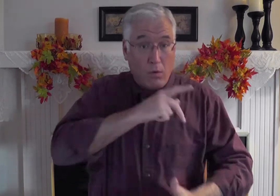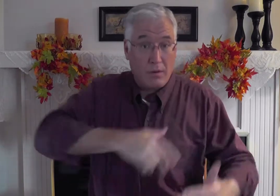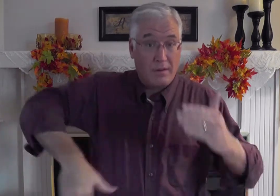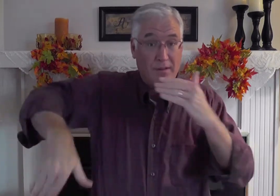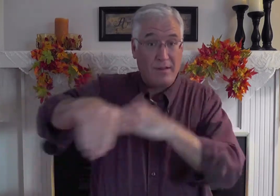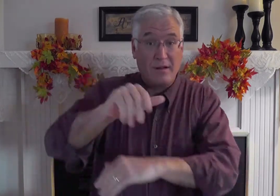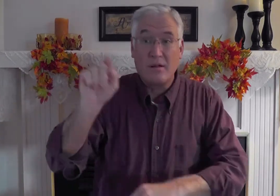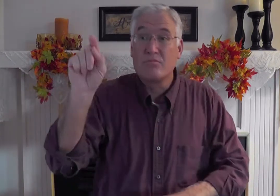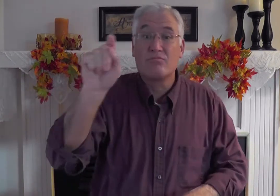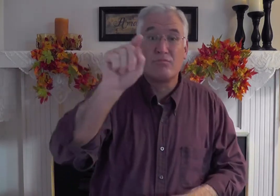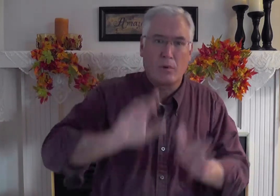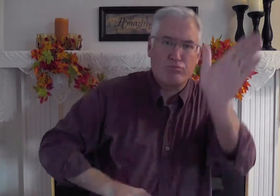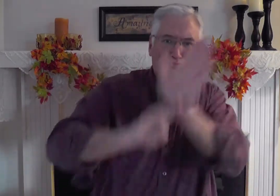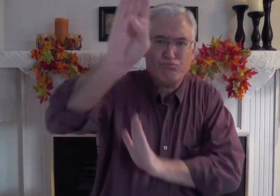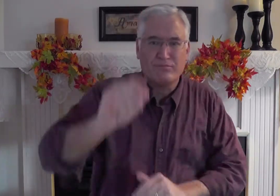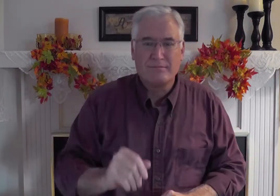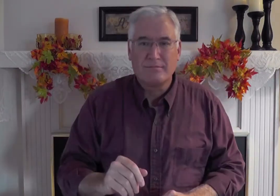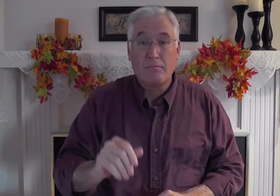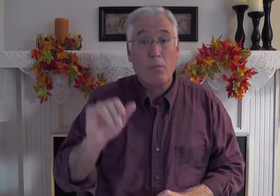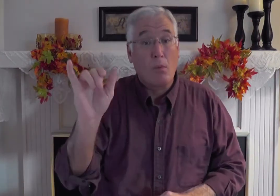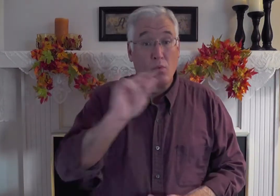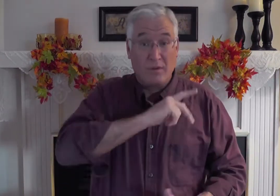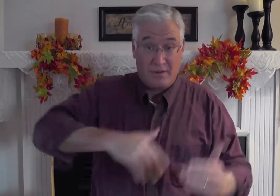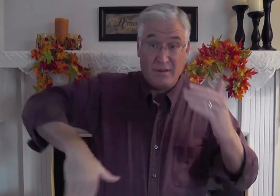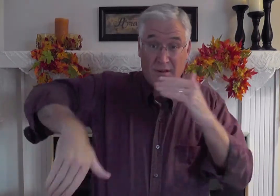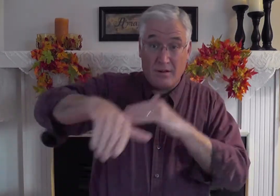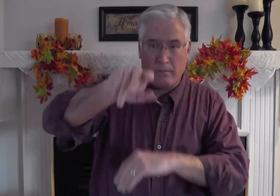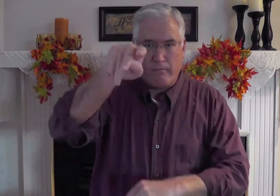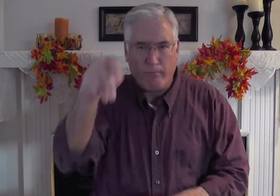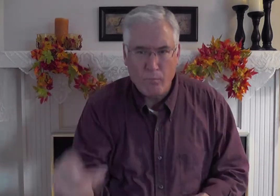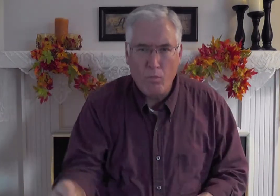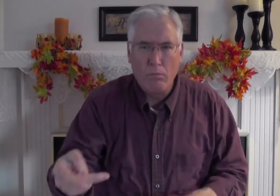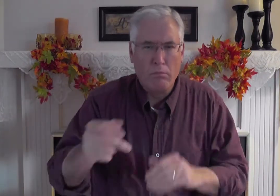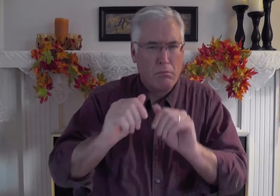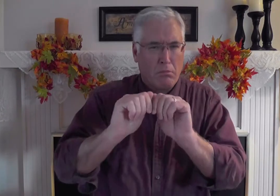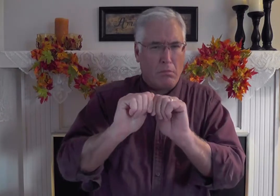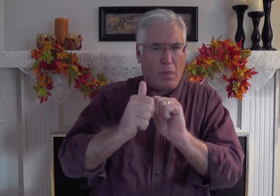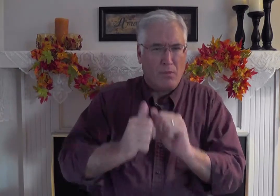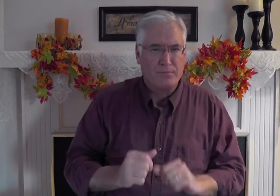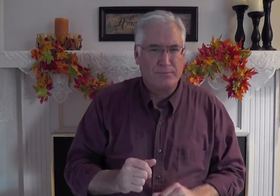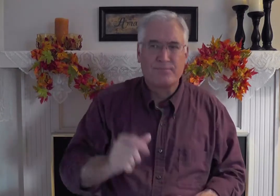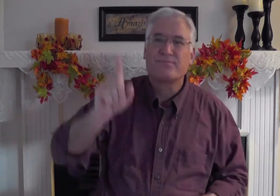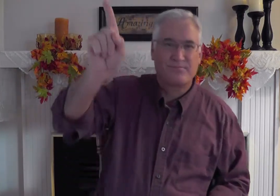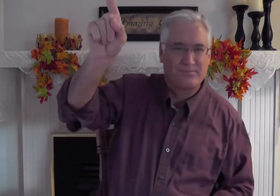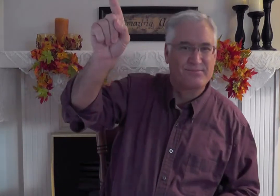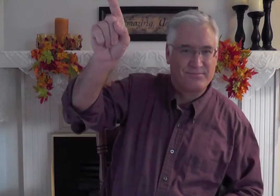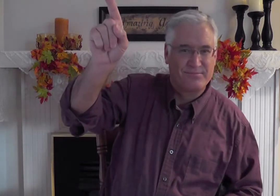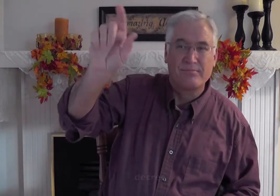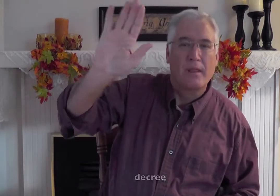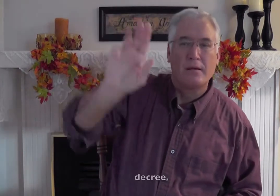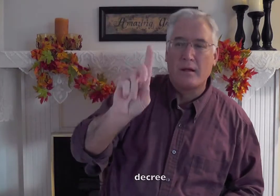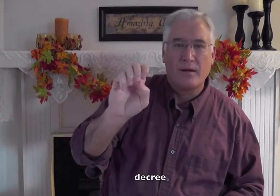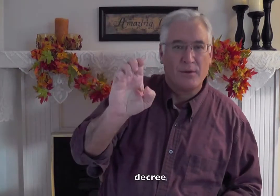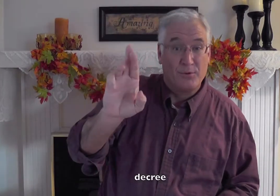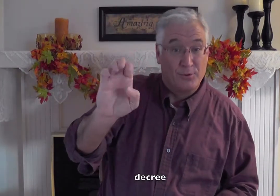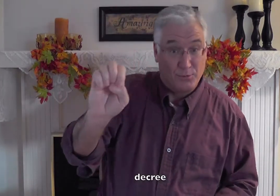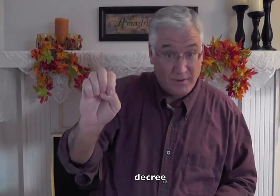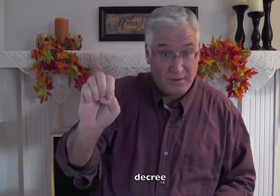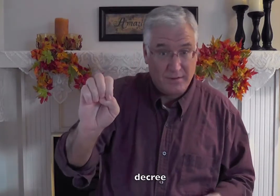history. And his sovereignty develops, he causes kingdoms to rise and to fall by